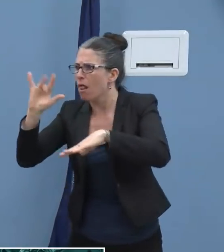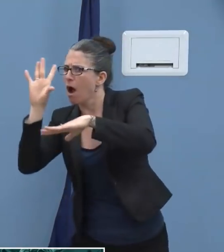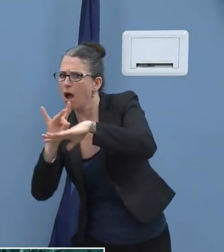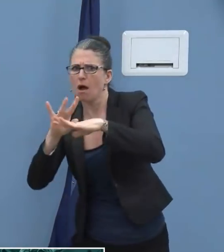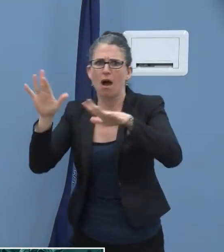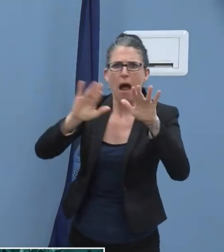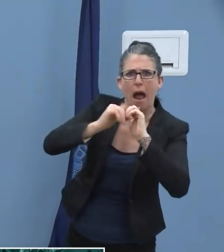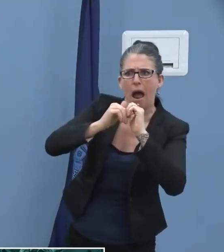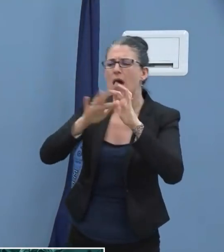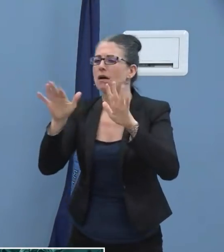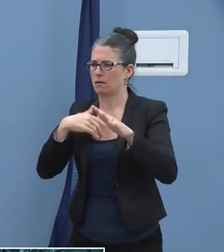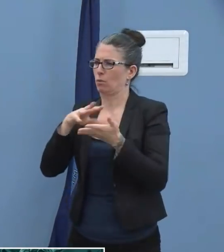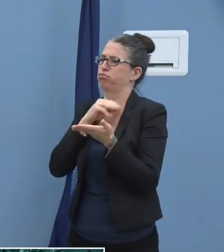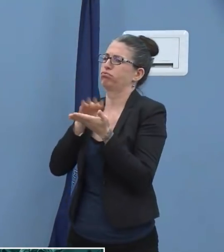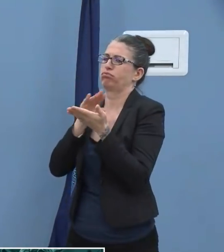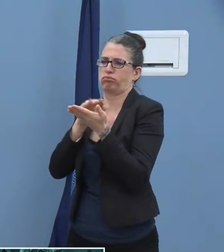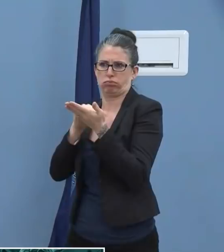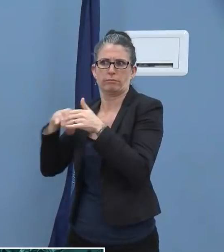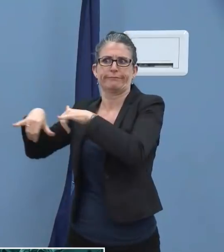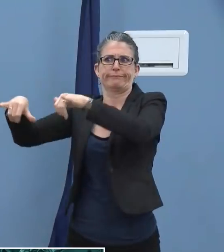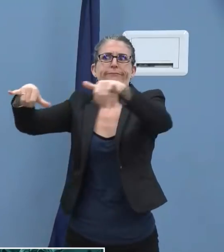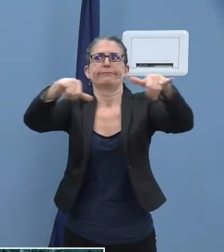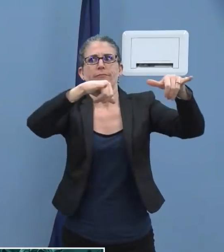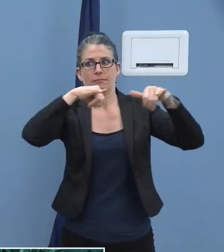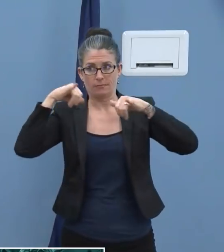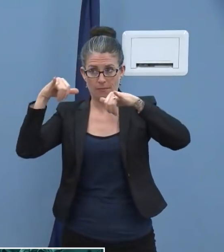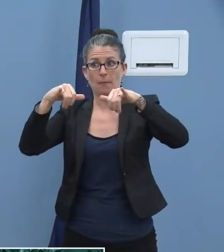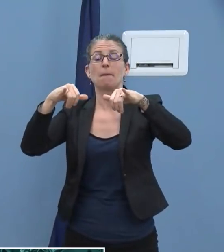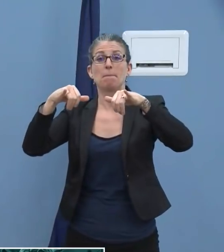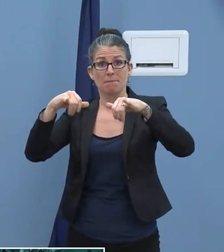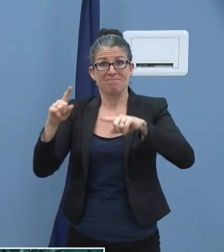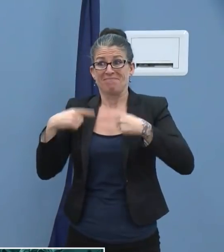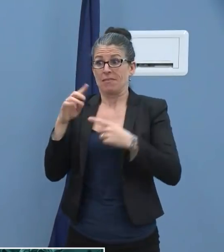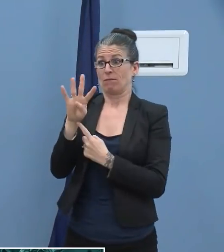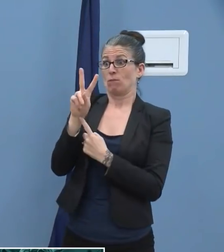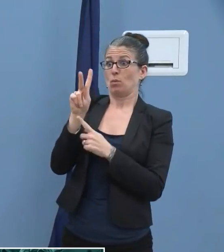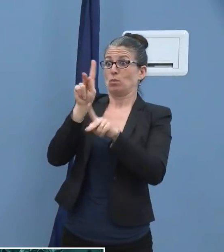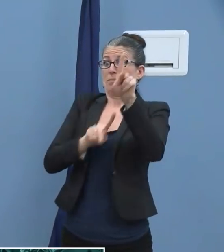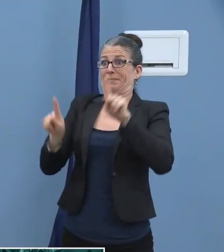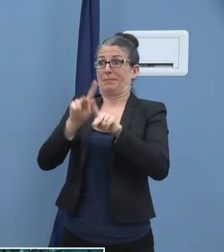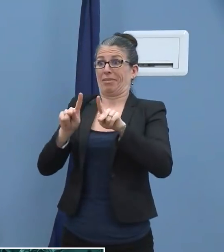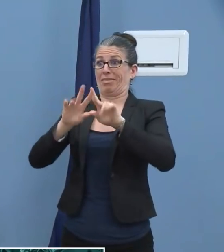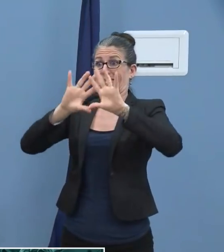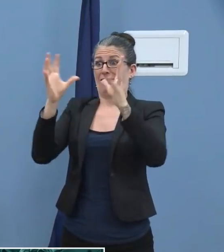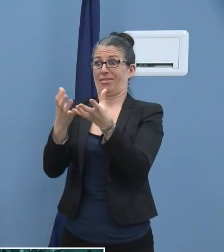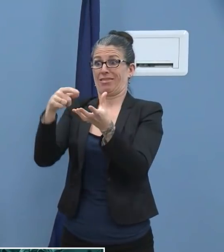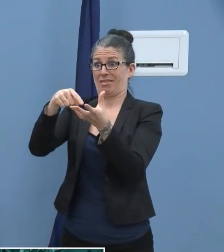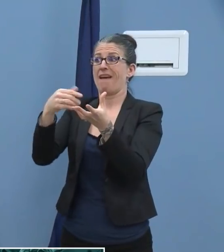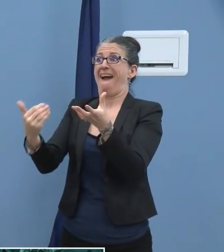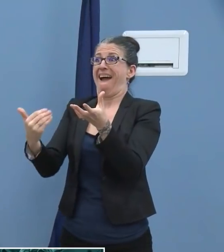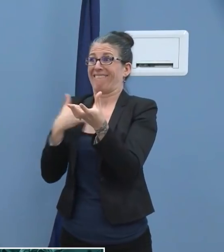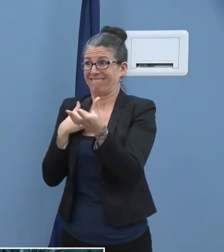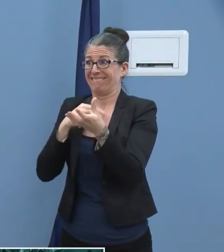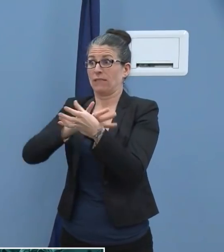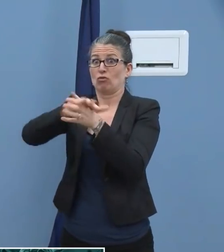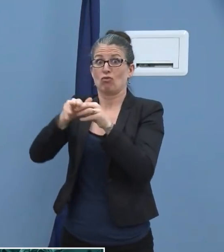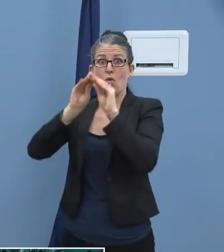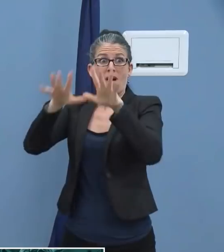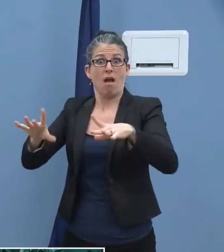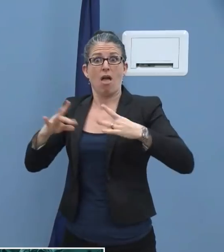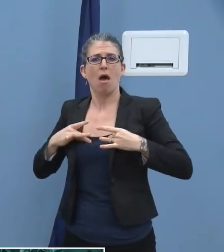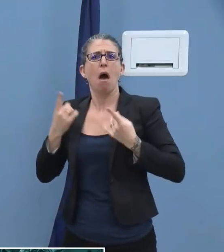have mild symptoms, and those individuals can stay at home. We've also learned that community